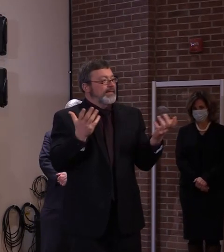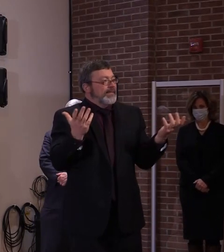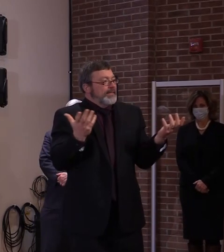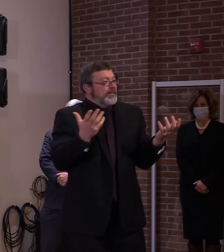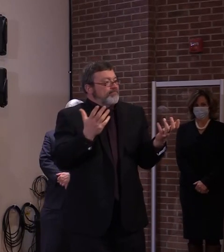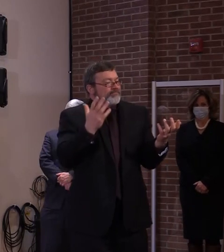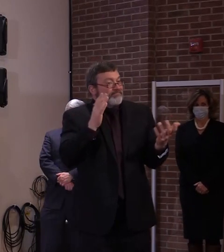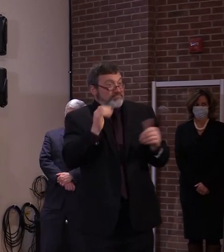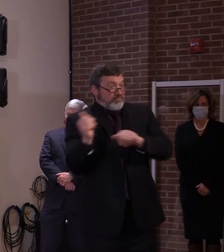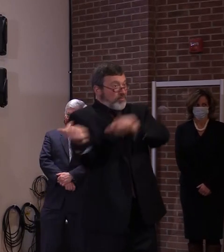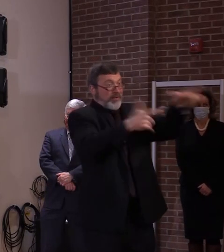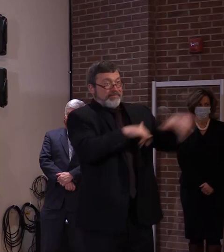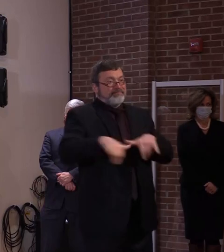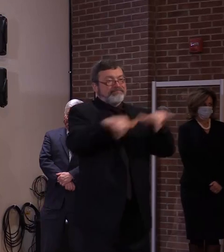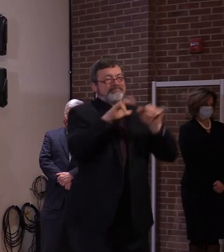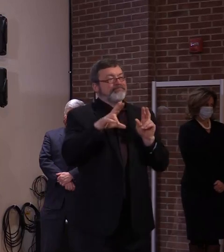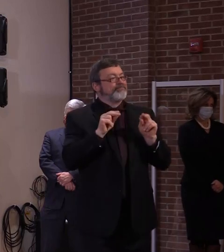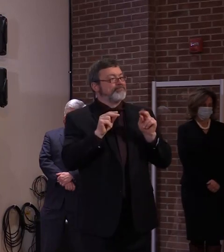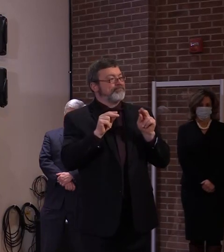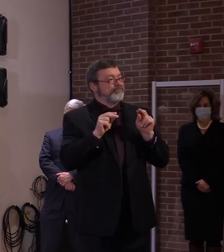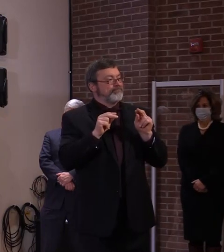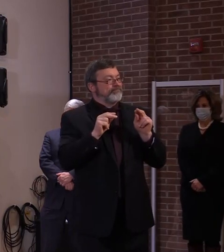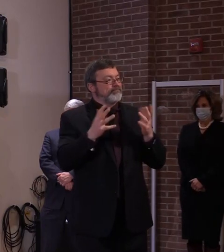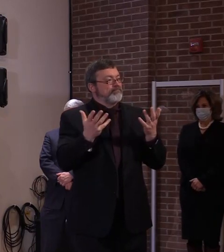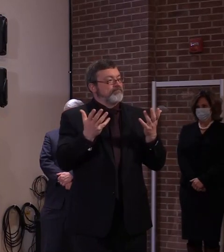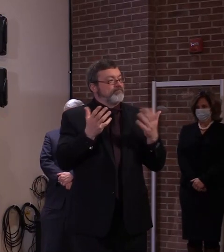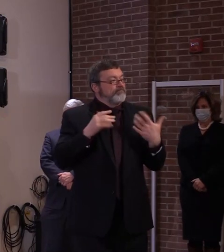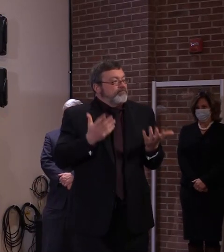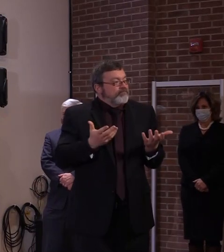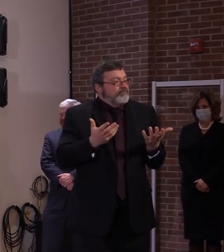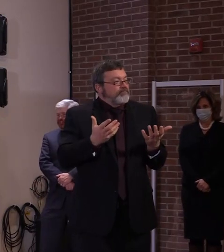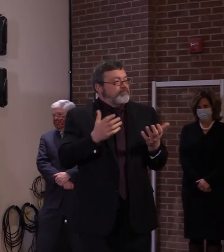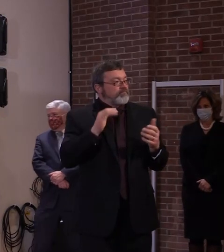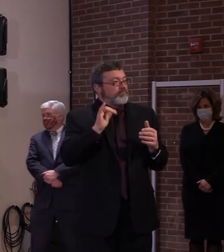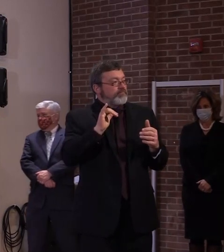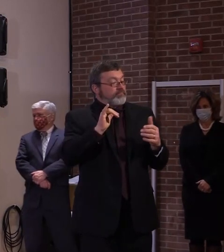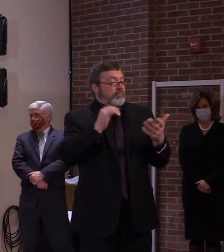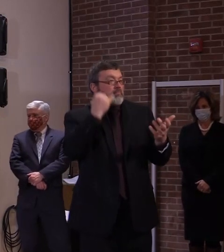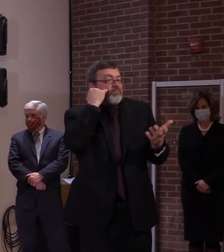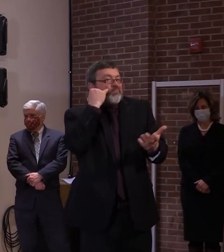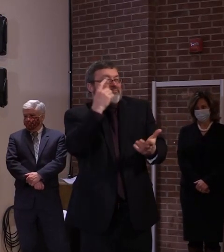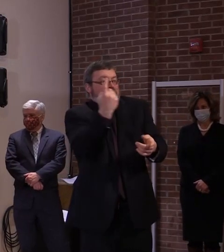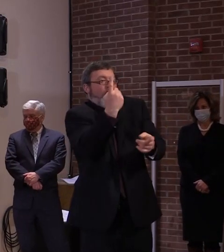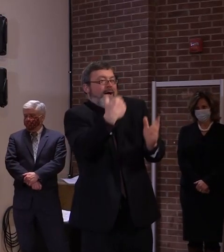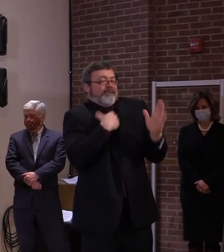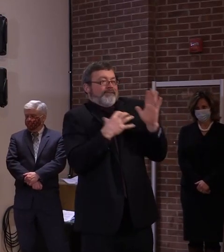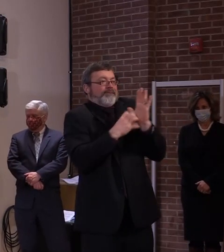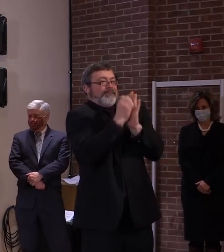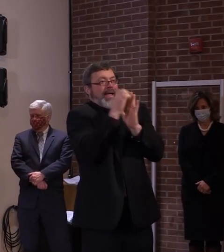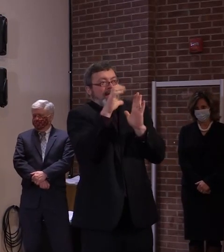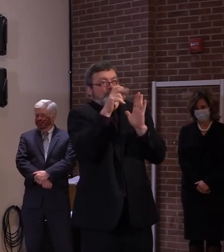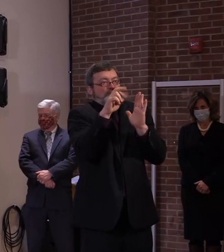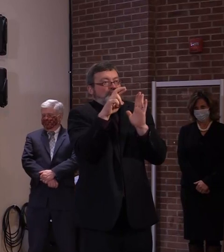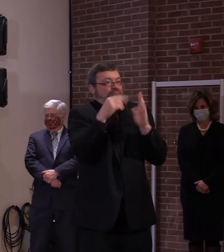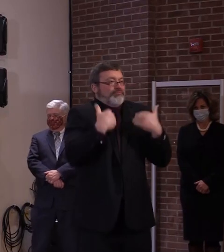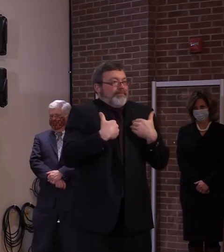that have terminal cancer, for instance, and so it was